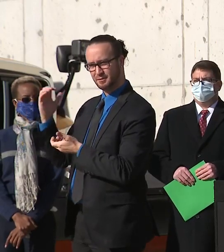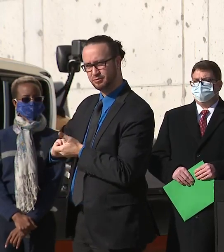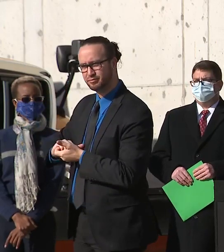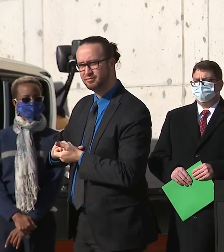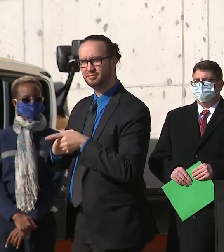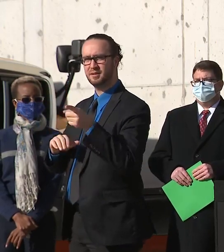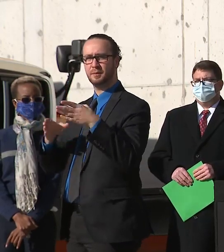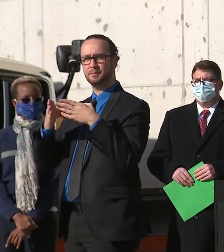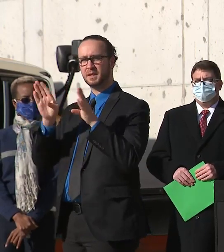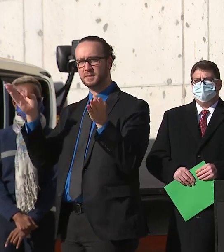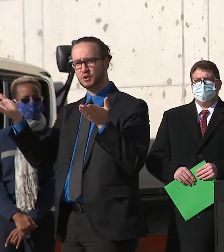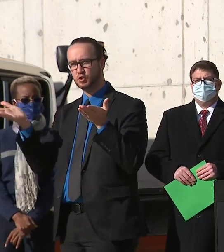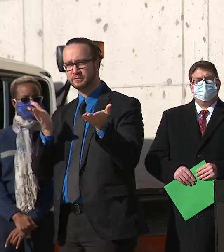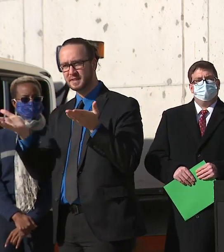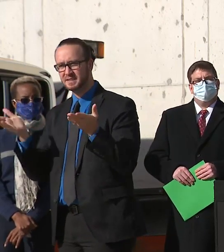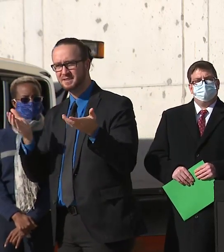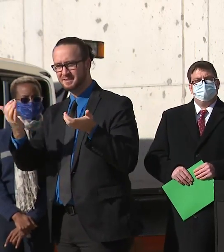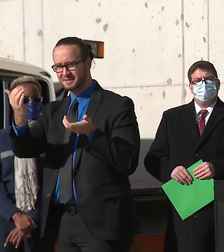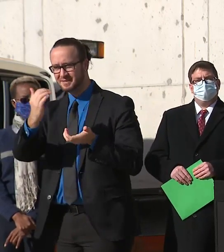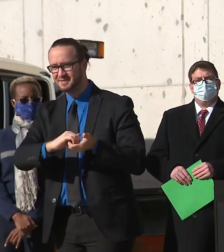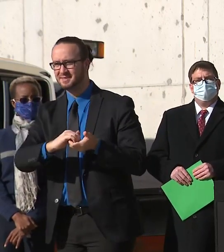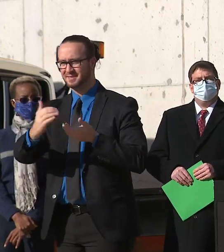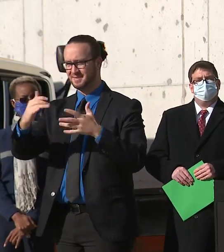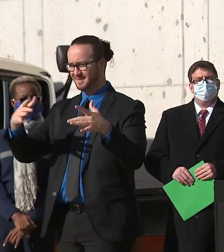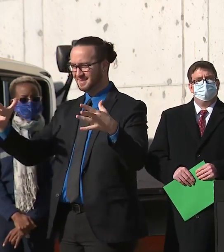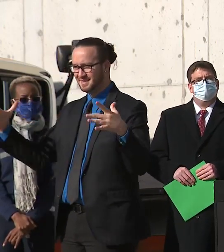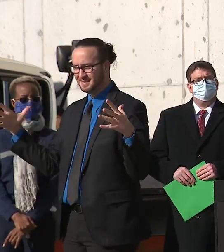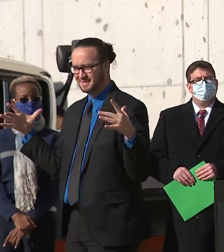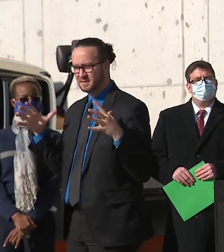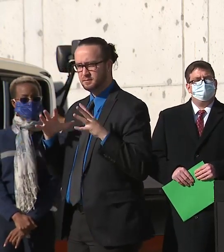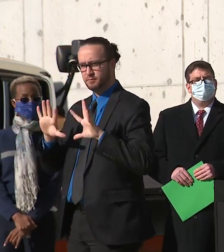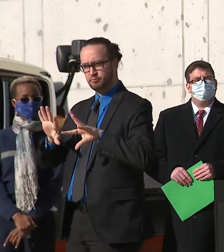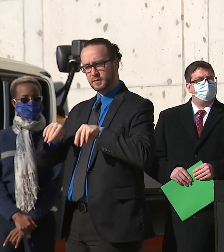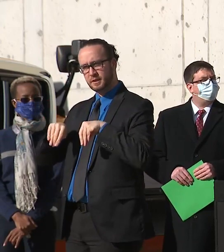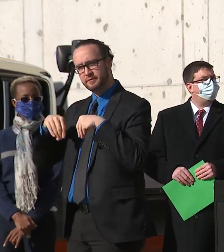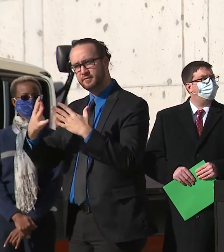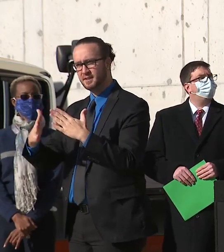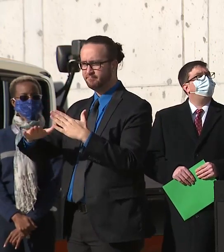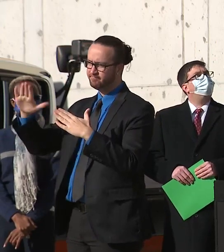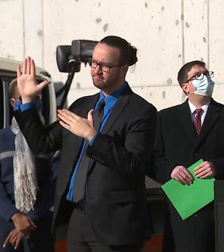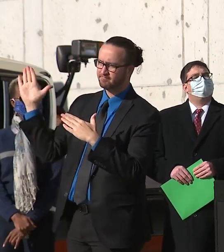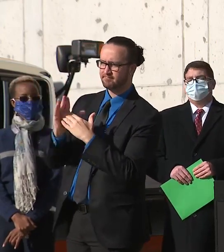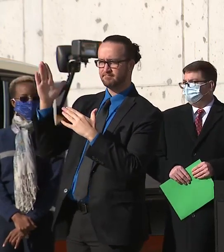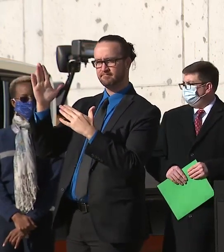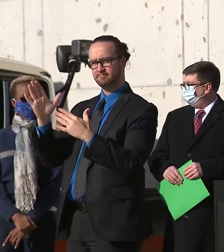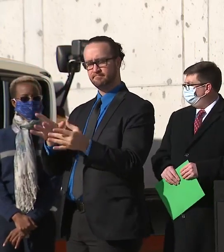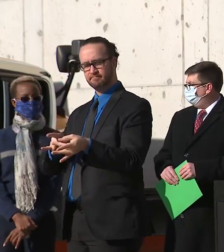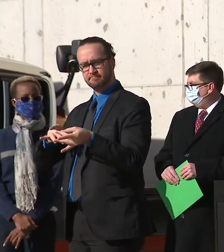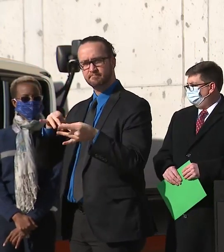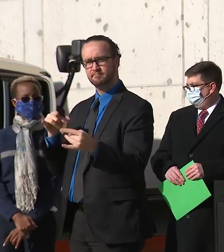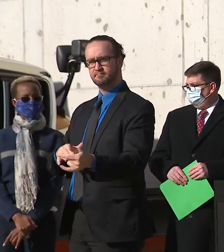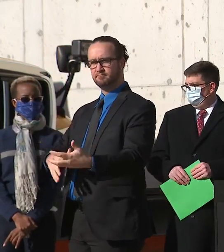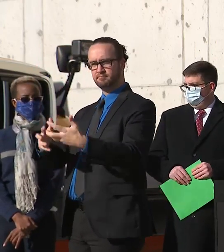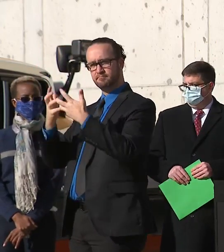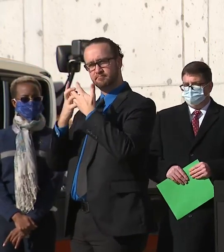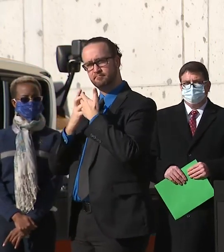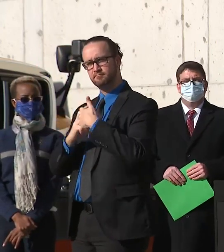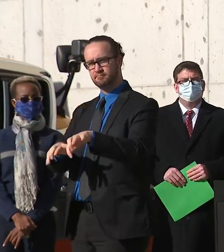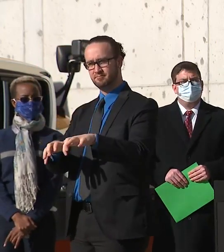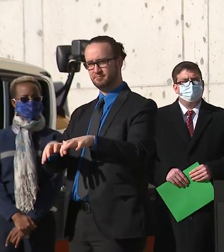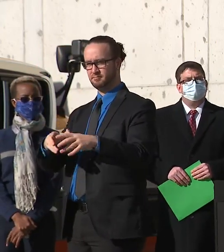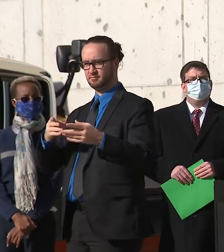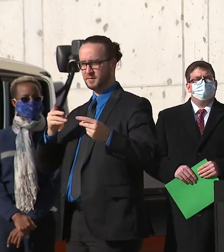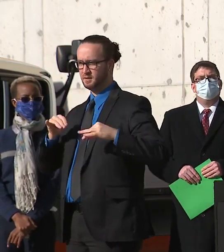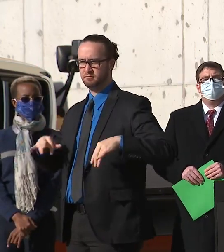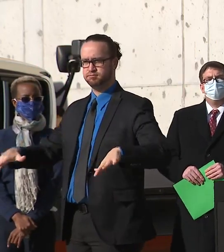to ensure that we are ready to deliver prompt and efficient service. Since early summer, we have been working to ensure that we have the tools and resources